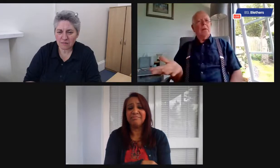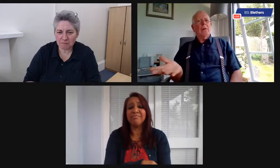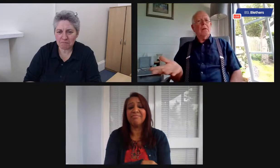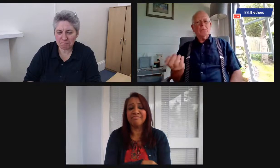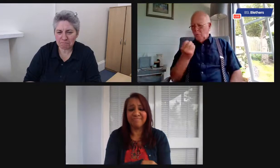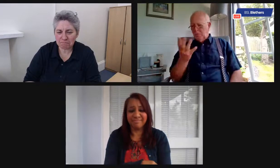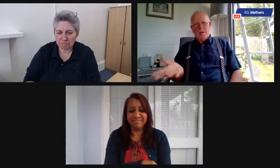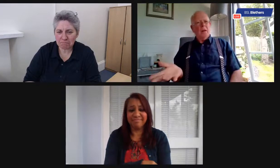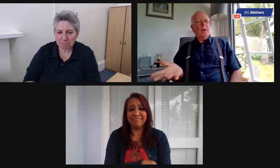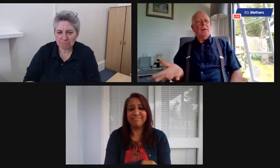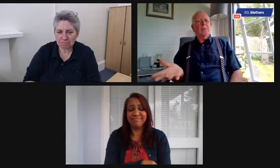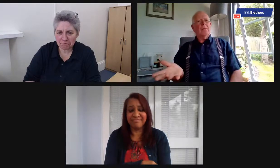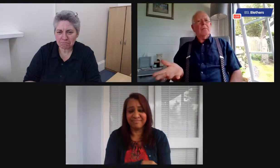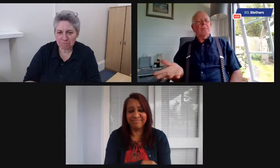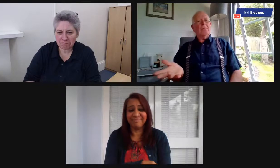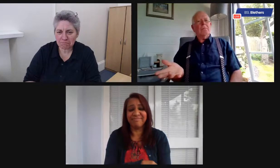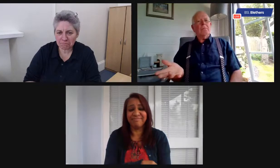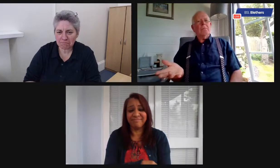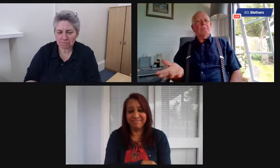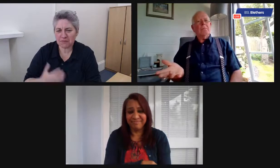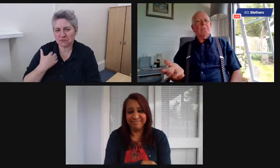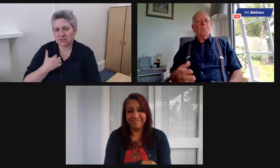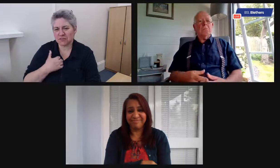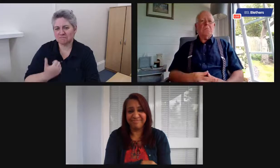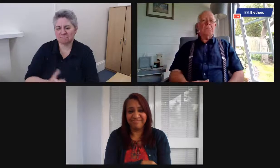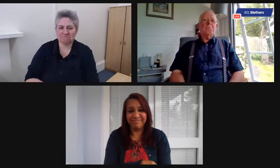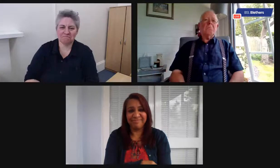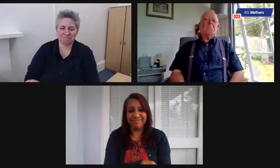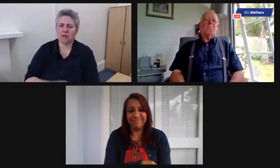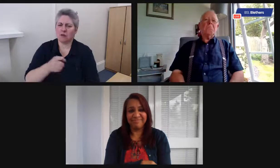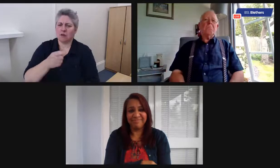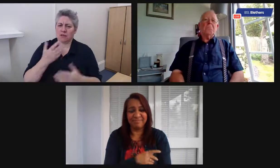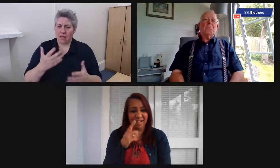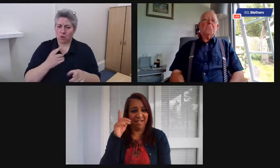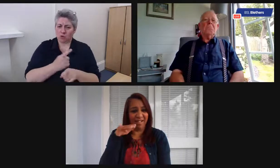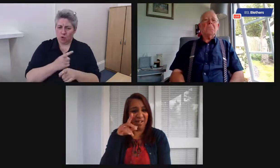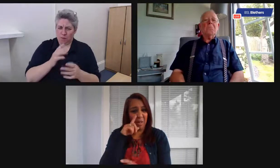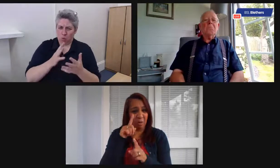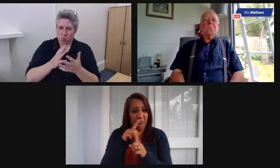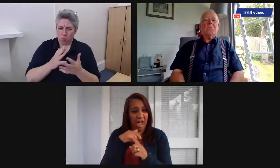what's wrong with the plants and the flowers that we've got? They're beautiful. It's true.